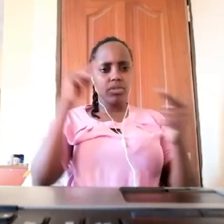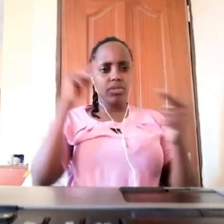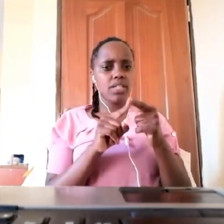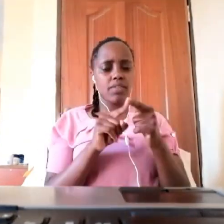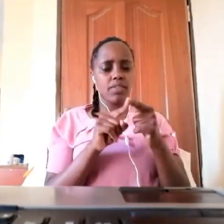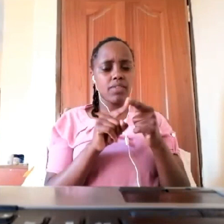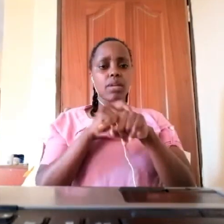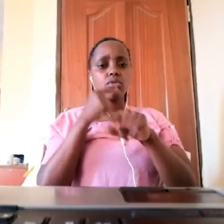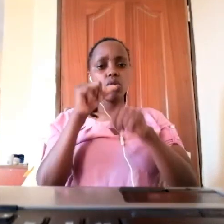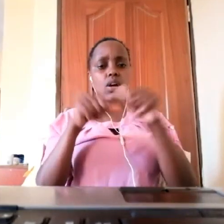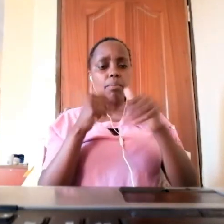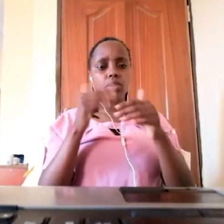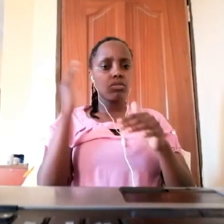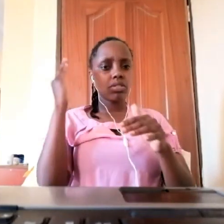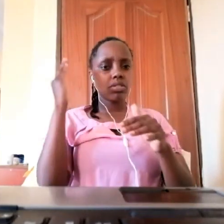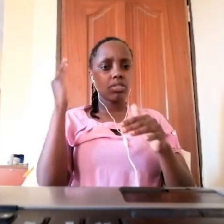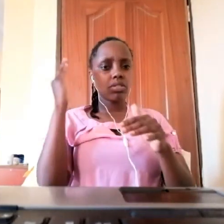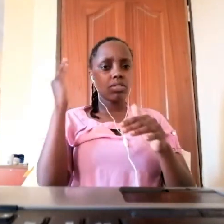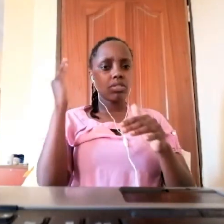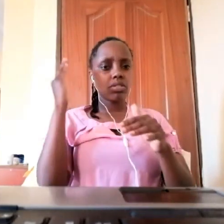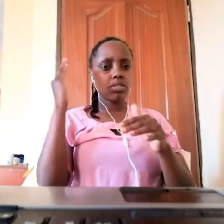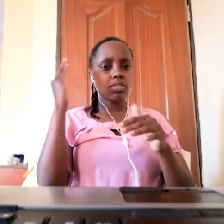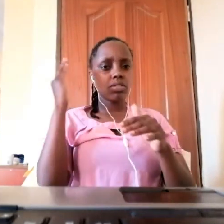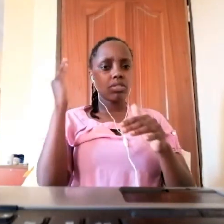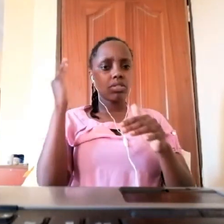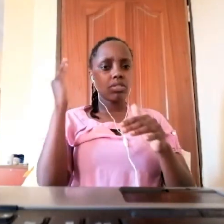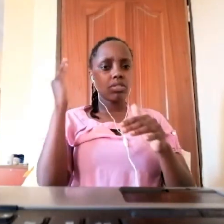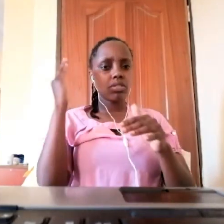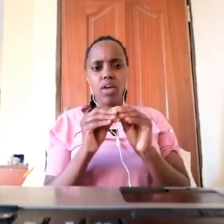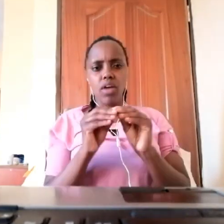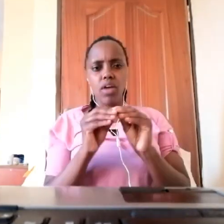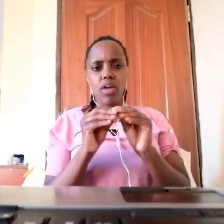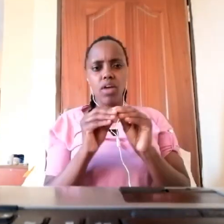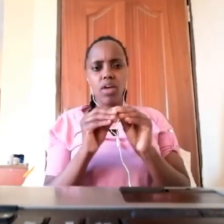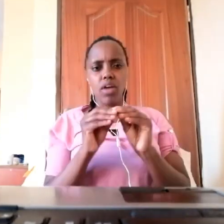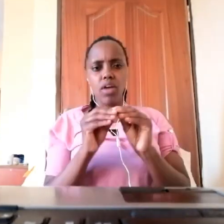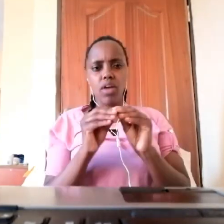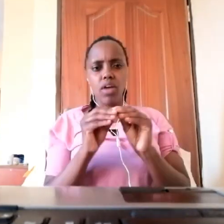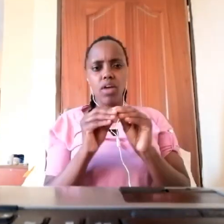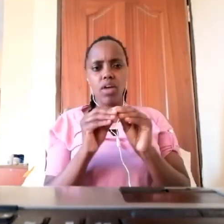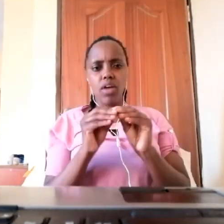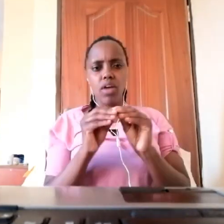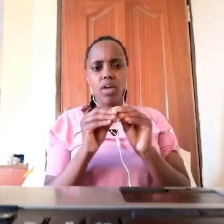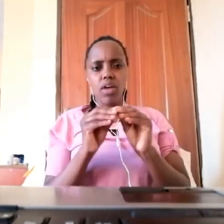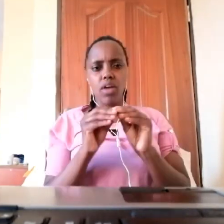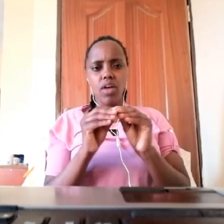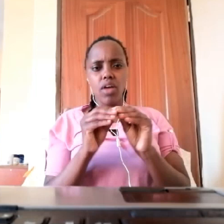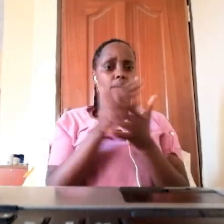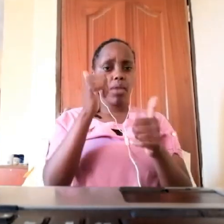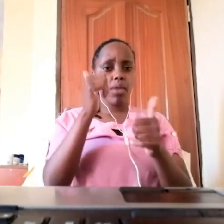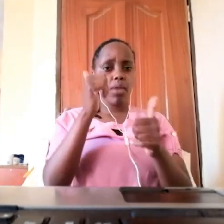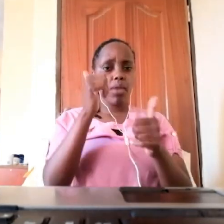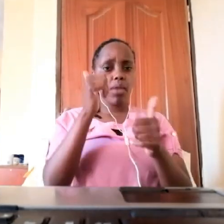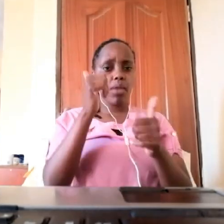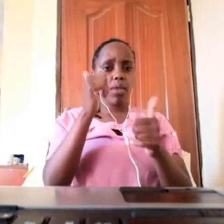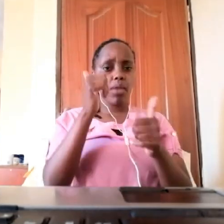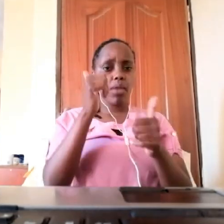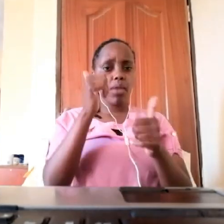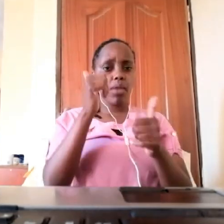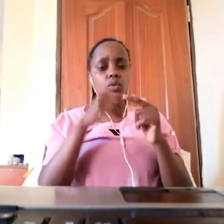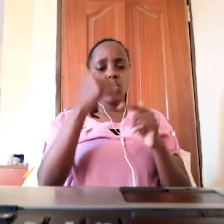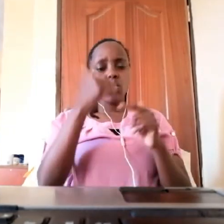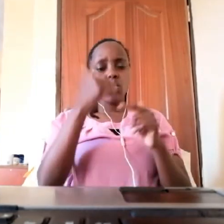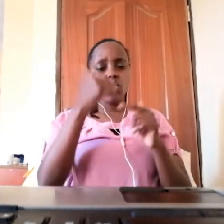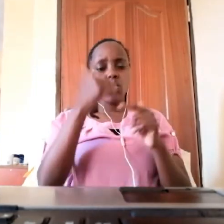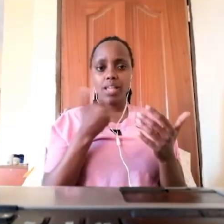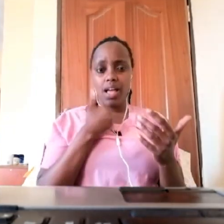of directing and the consolidated questions from my end. And if we feel that there's something that has been missed, then we